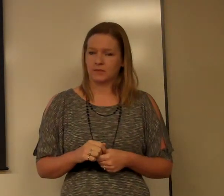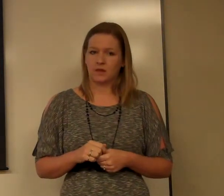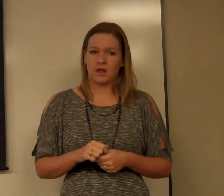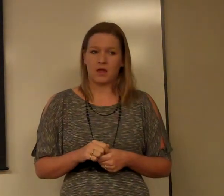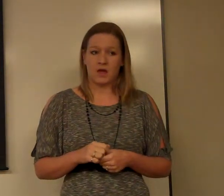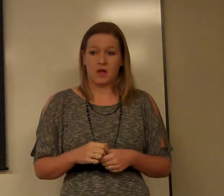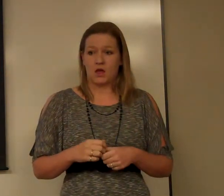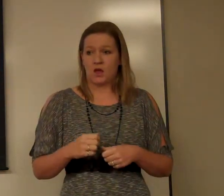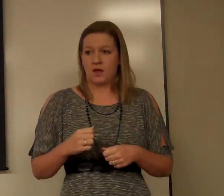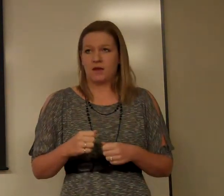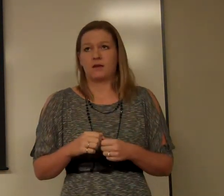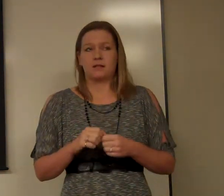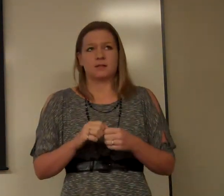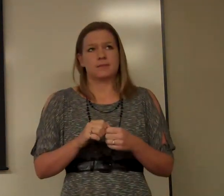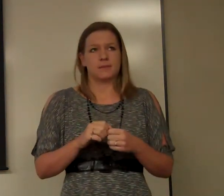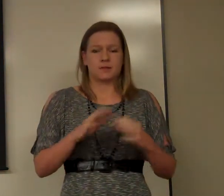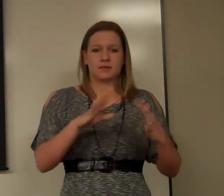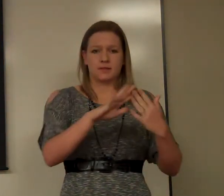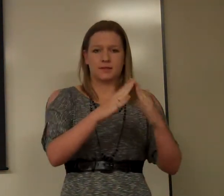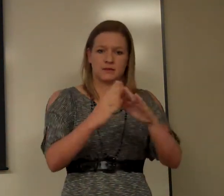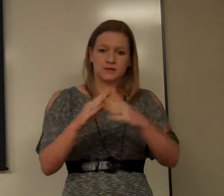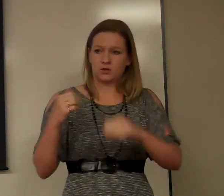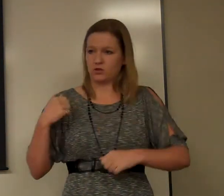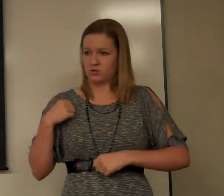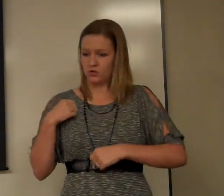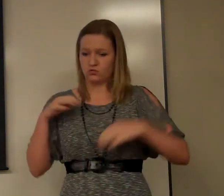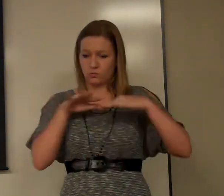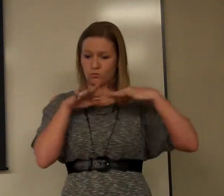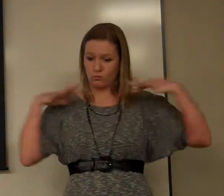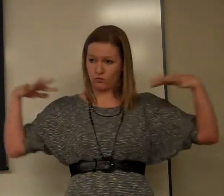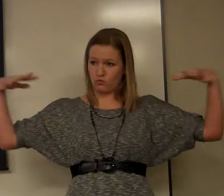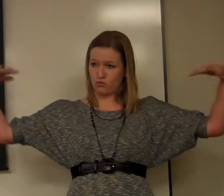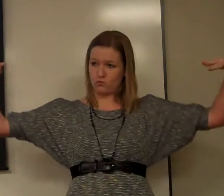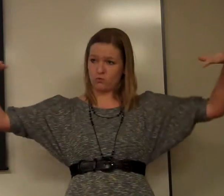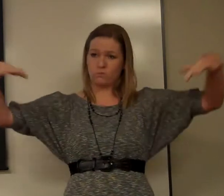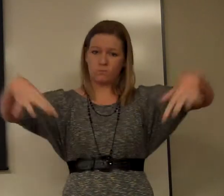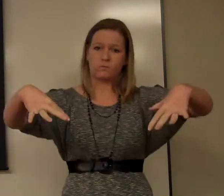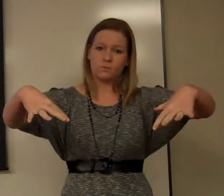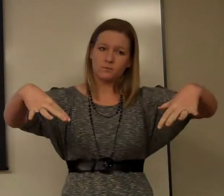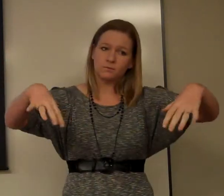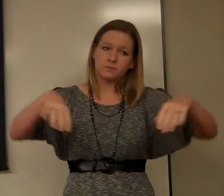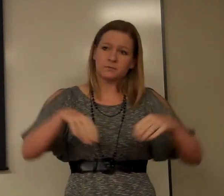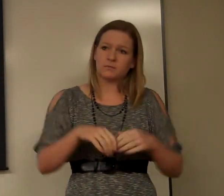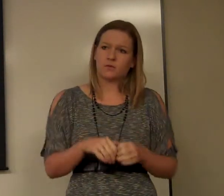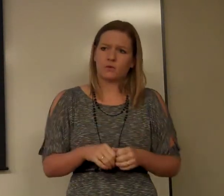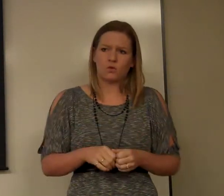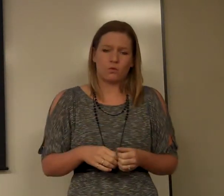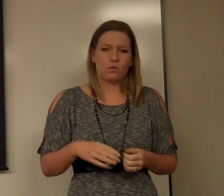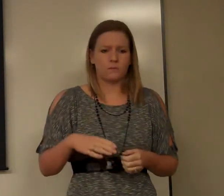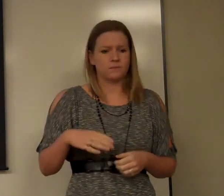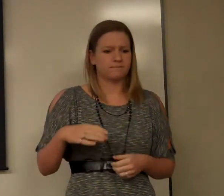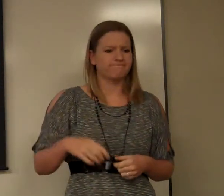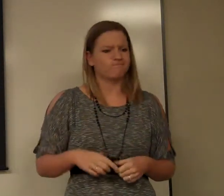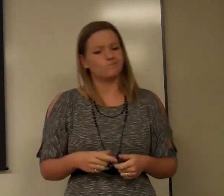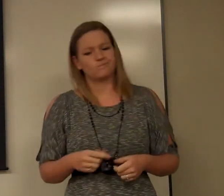And he surrounds the city with his troops. But something's missing. What still isn't there?